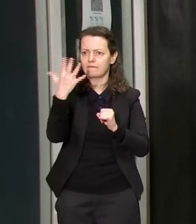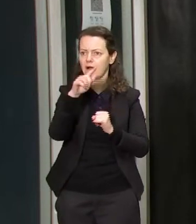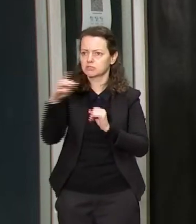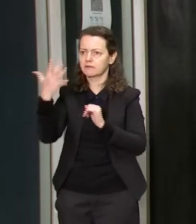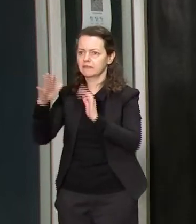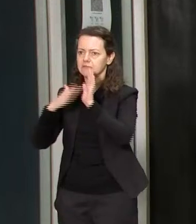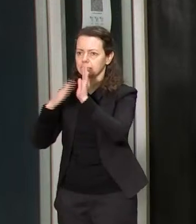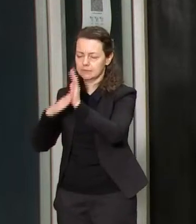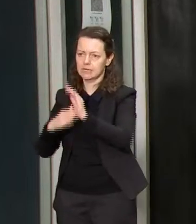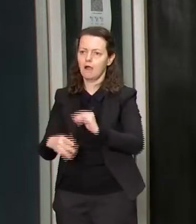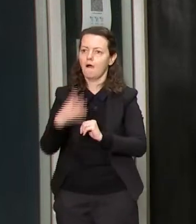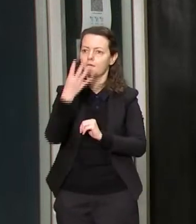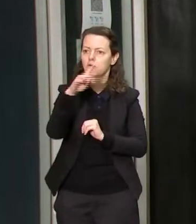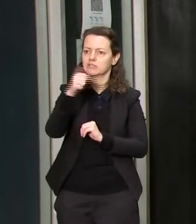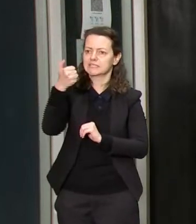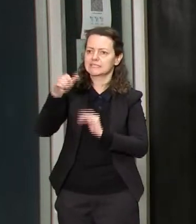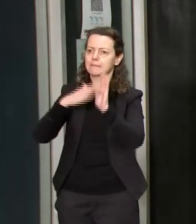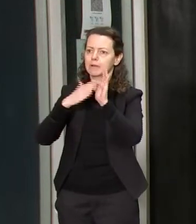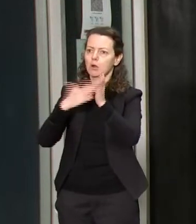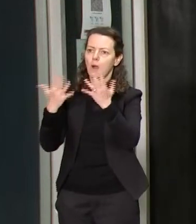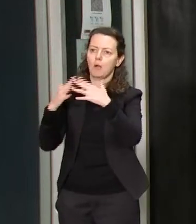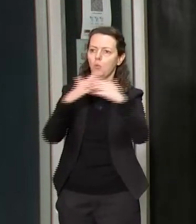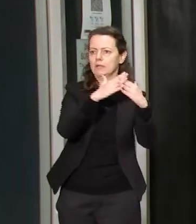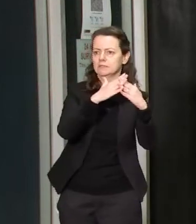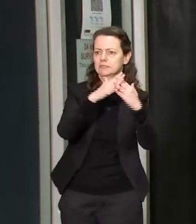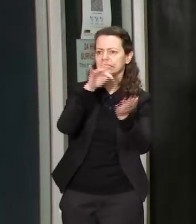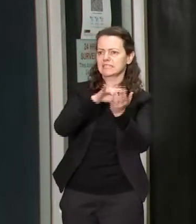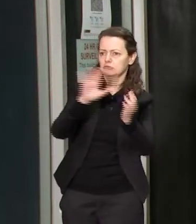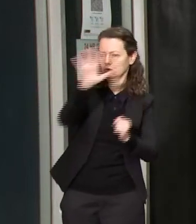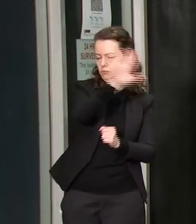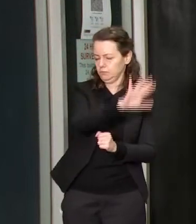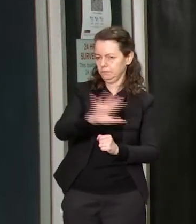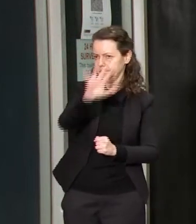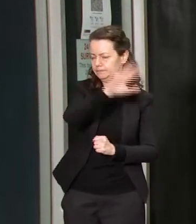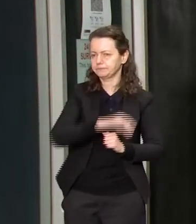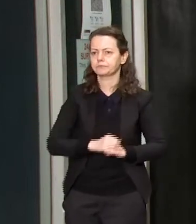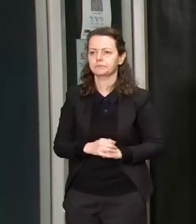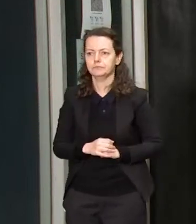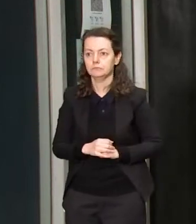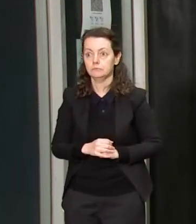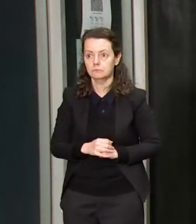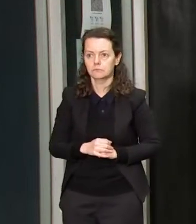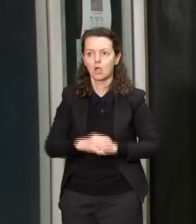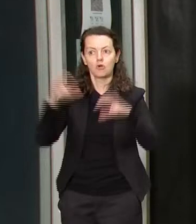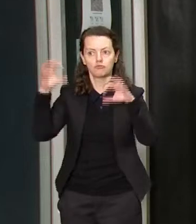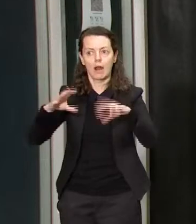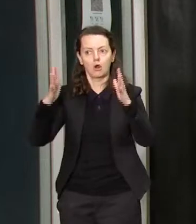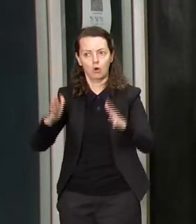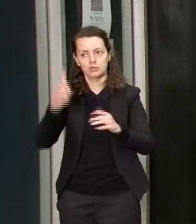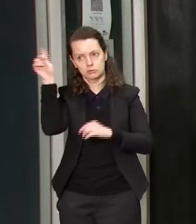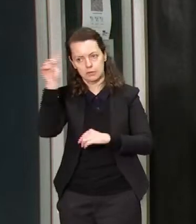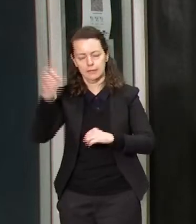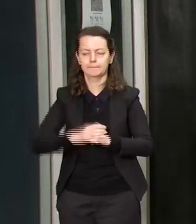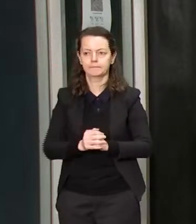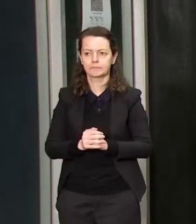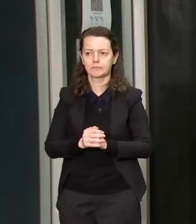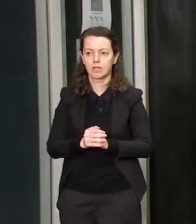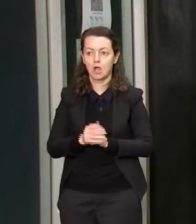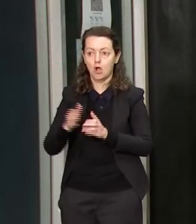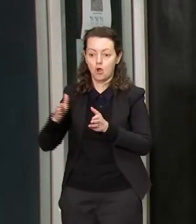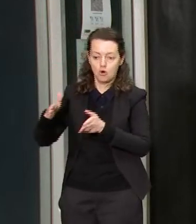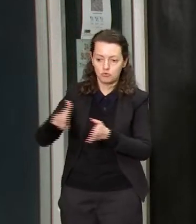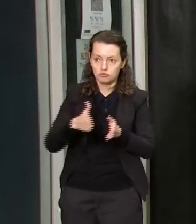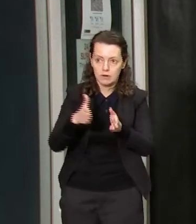40 to 60 millimetres, particularly over those western and central catchments. What that'll mean is the rivers that are currently showing flood